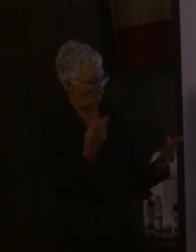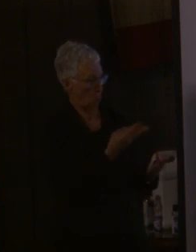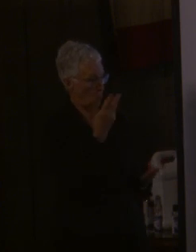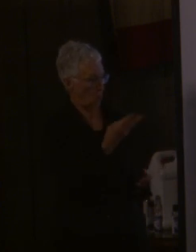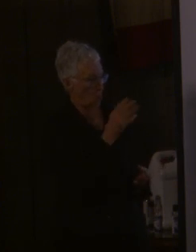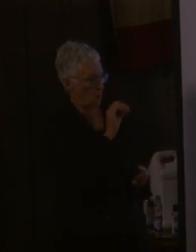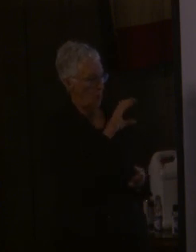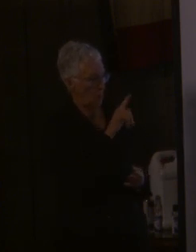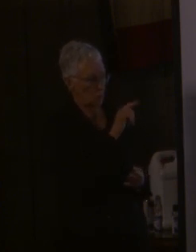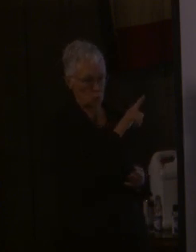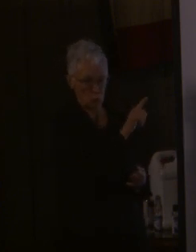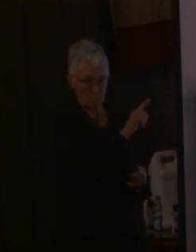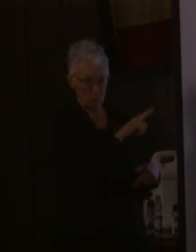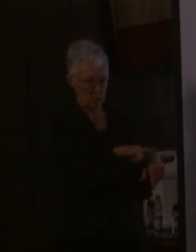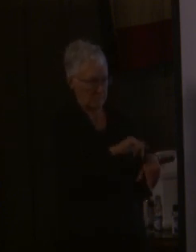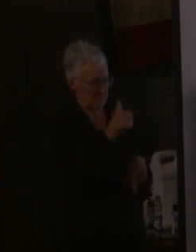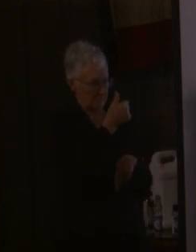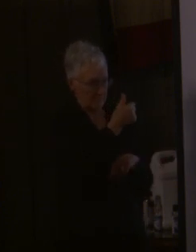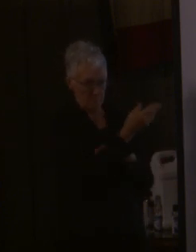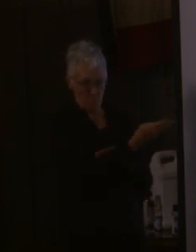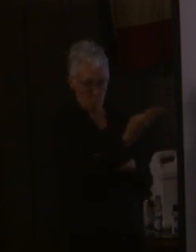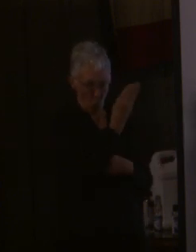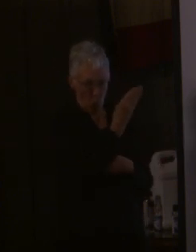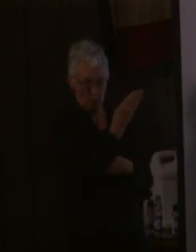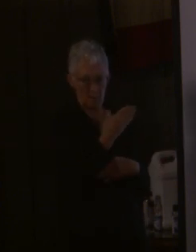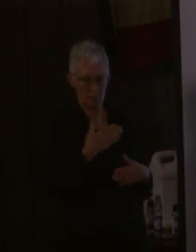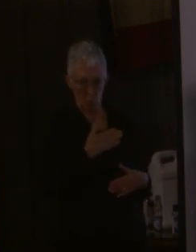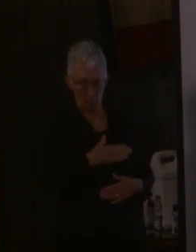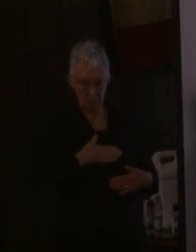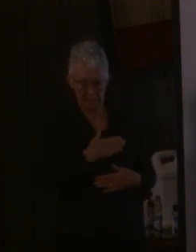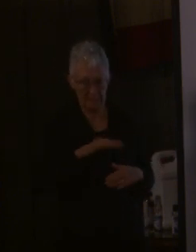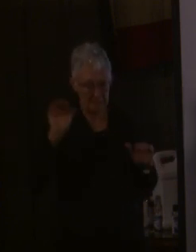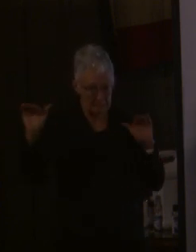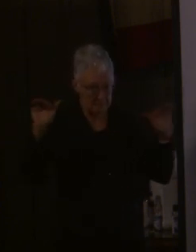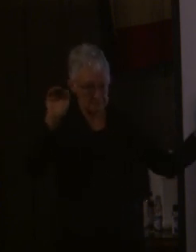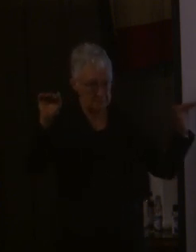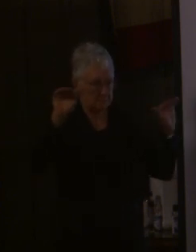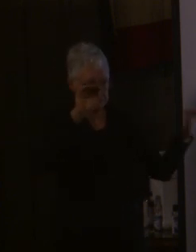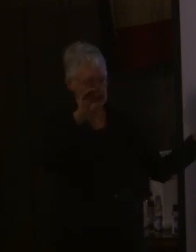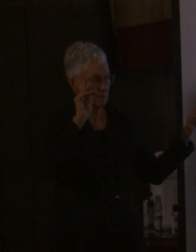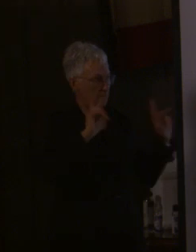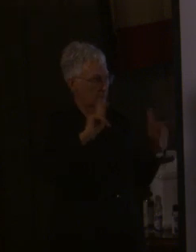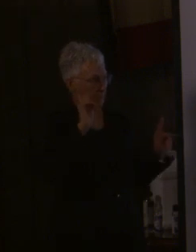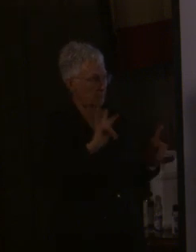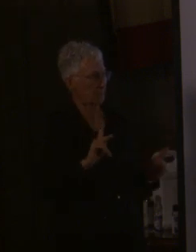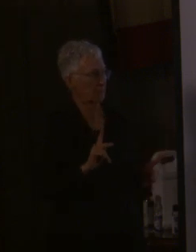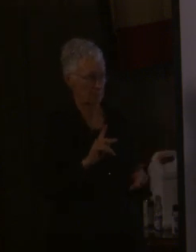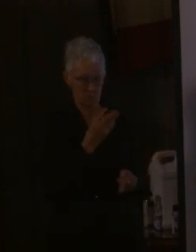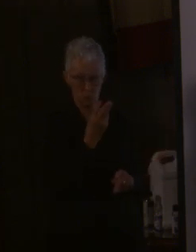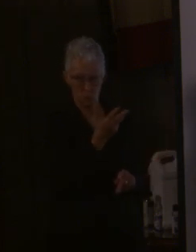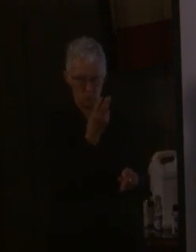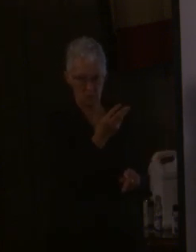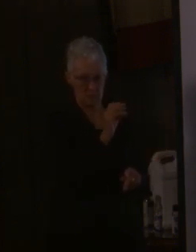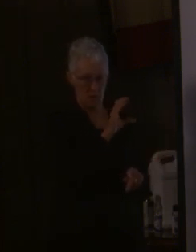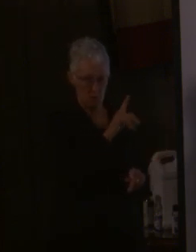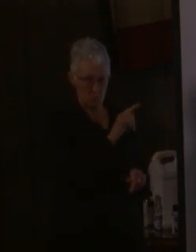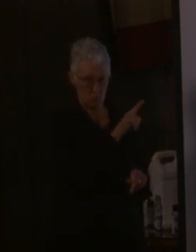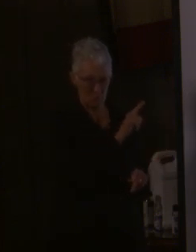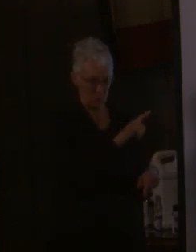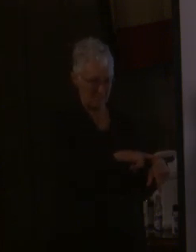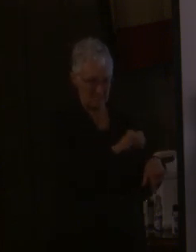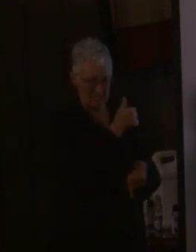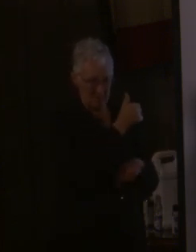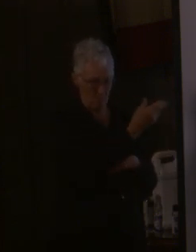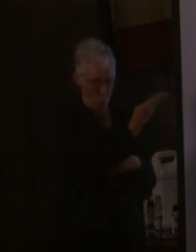at 10 a.m. So please help spread the word there. Wednesday, October 21st at 10 a.m. You can start applying